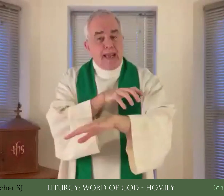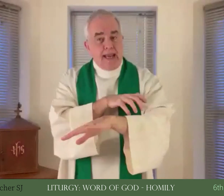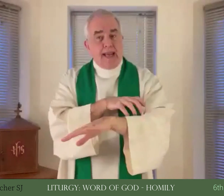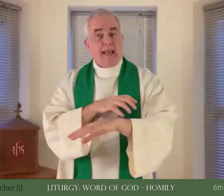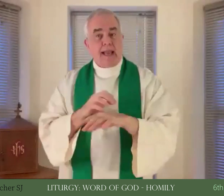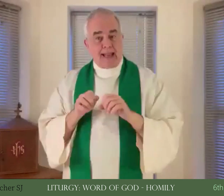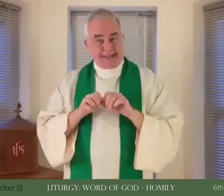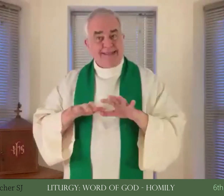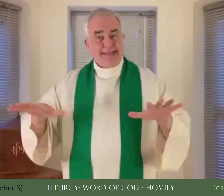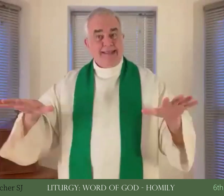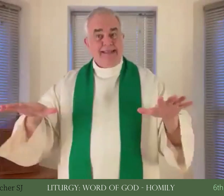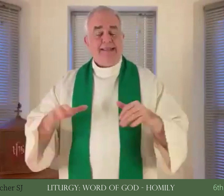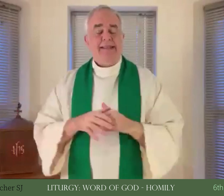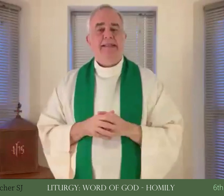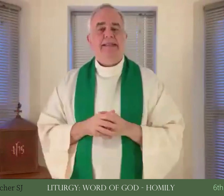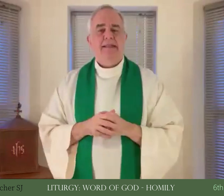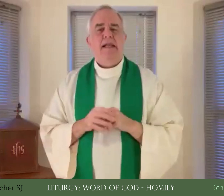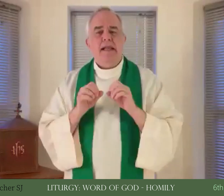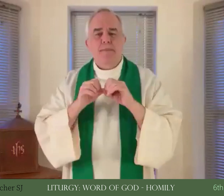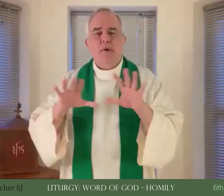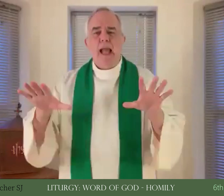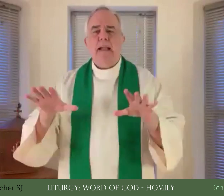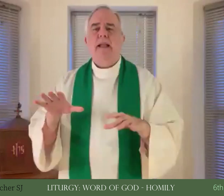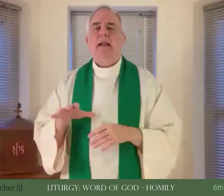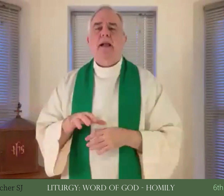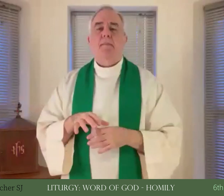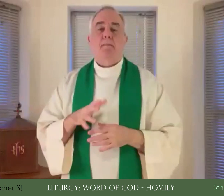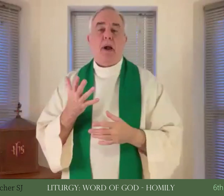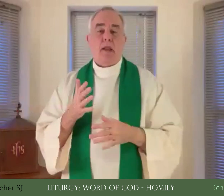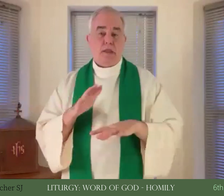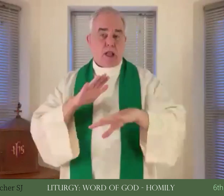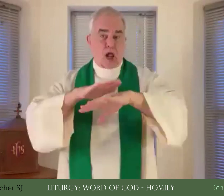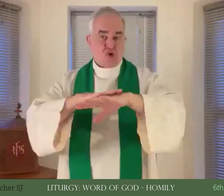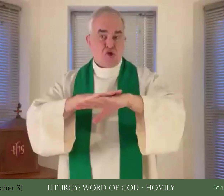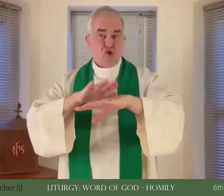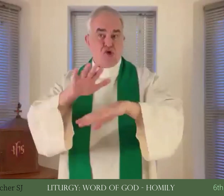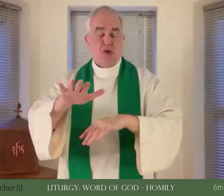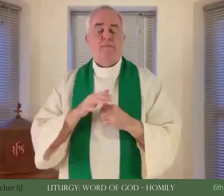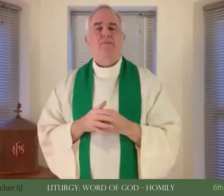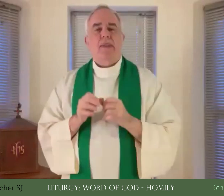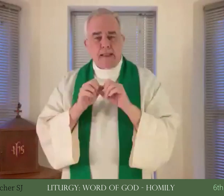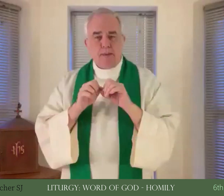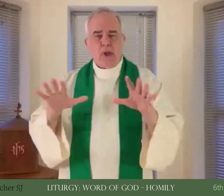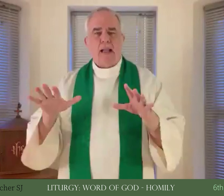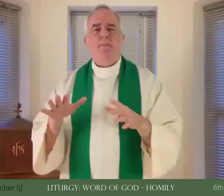Therapy, the disease, break by touch, break